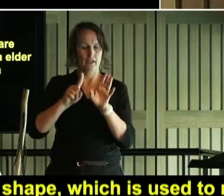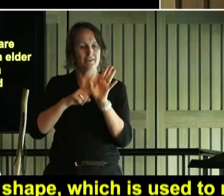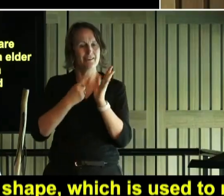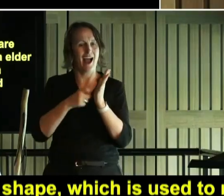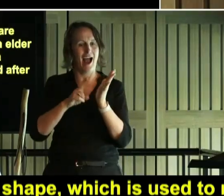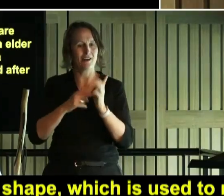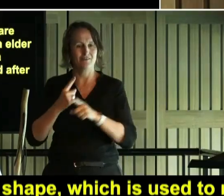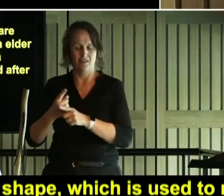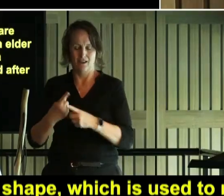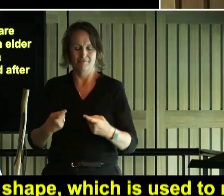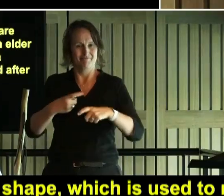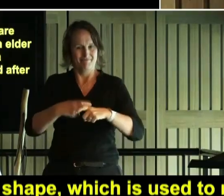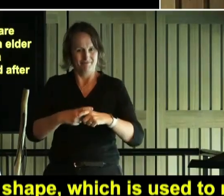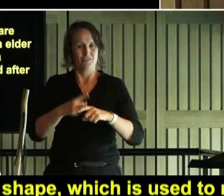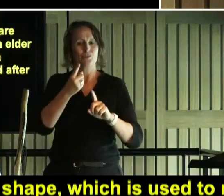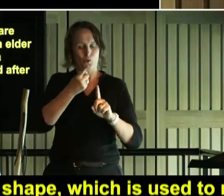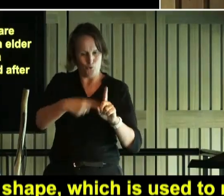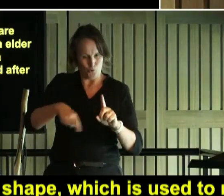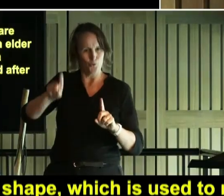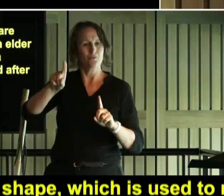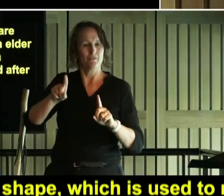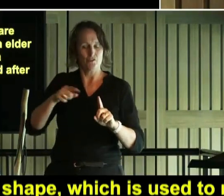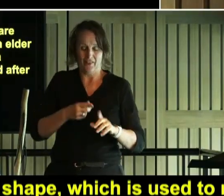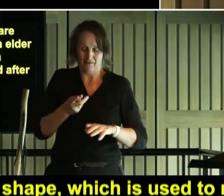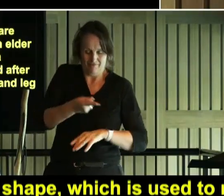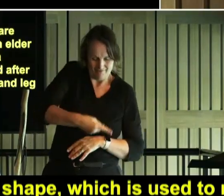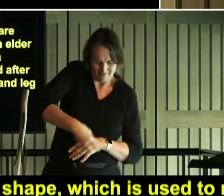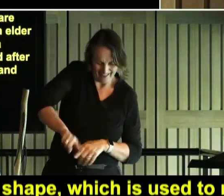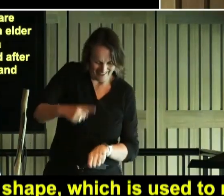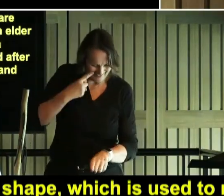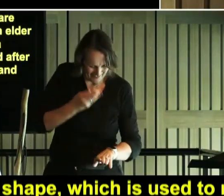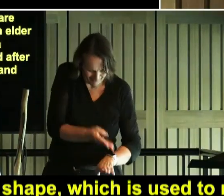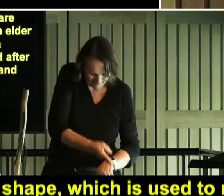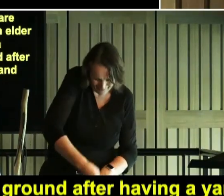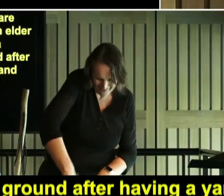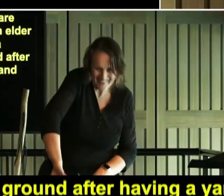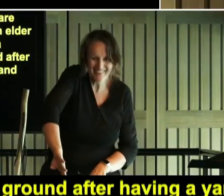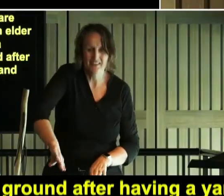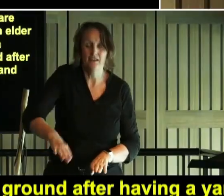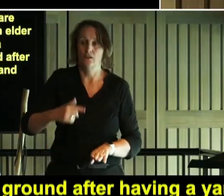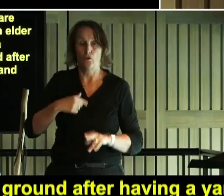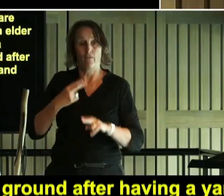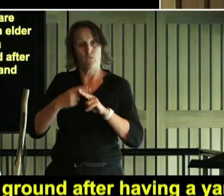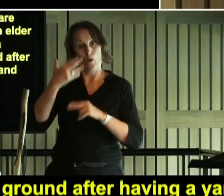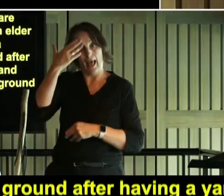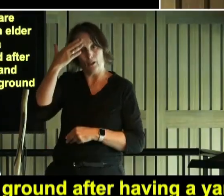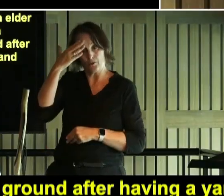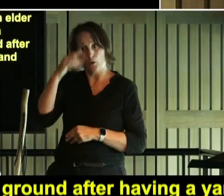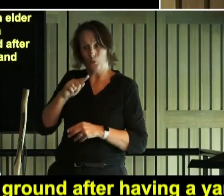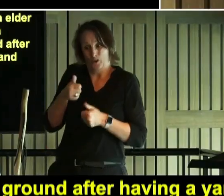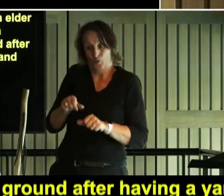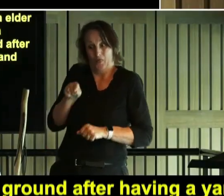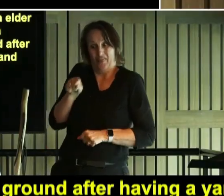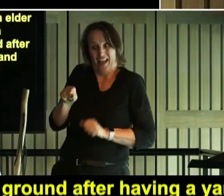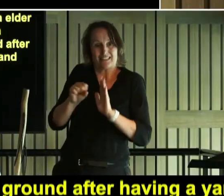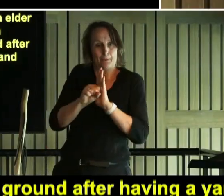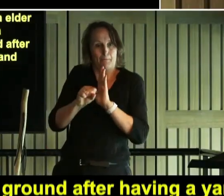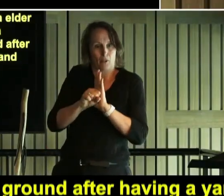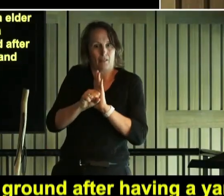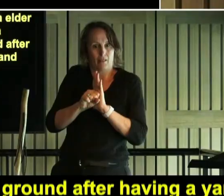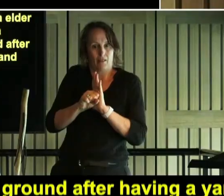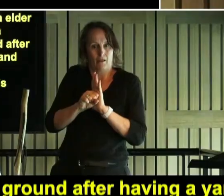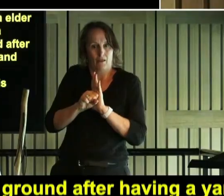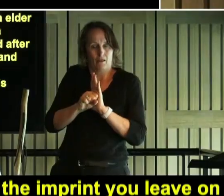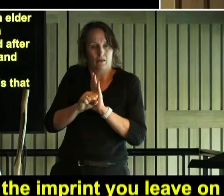mark your bottom and your legs leave. So that's the imprint you leave on the ground. The symbol many of us use for an elder is that symbol around